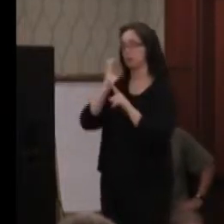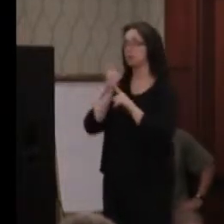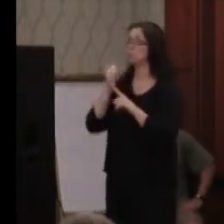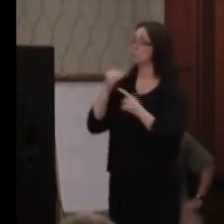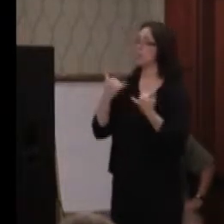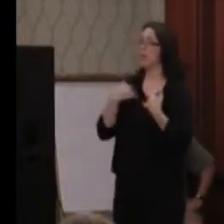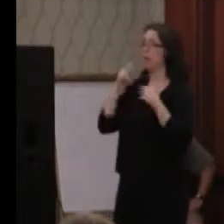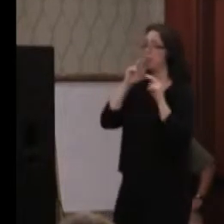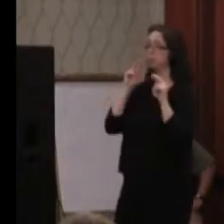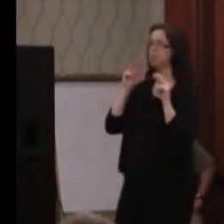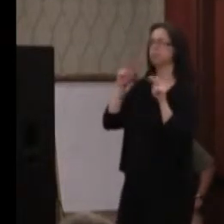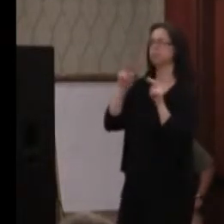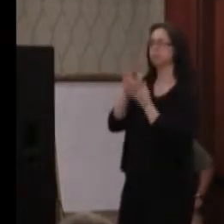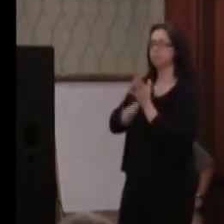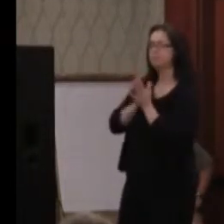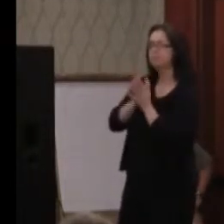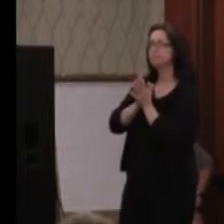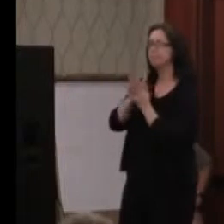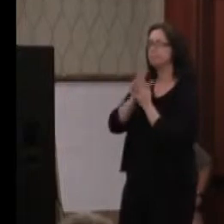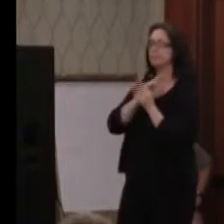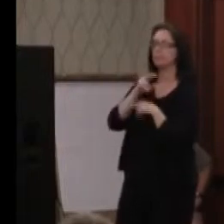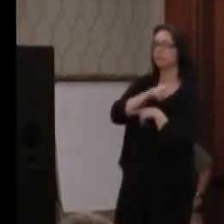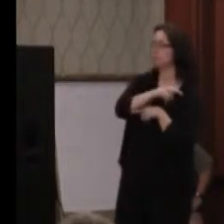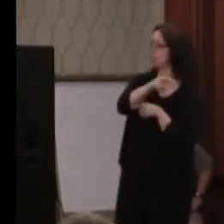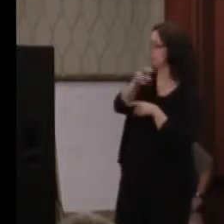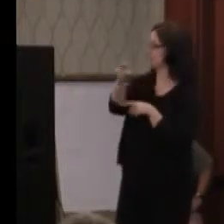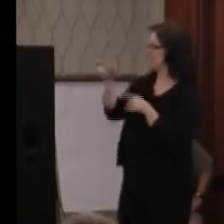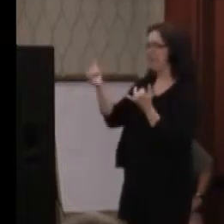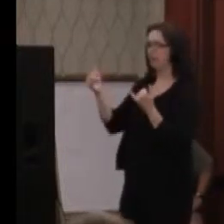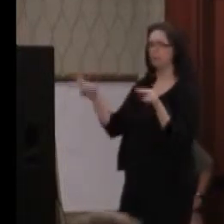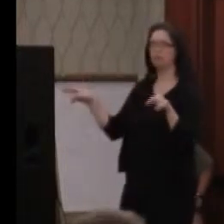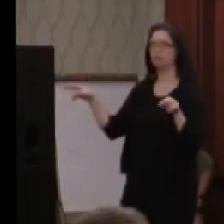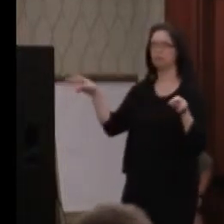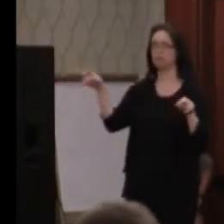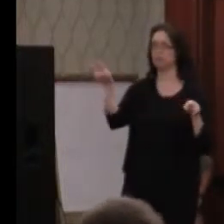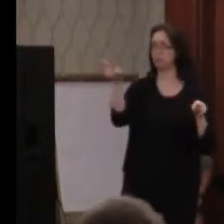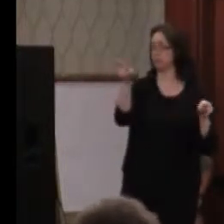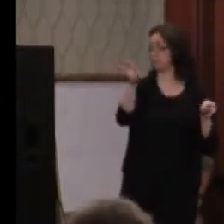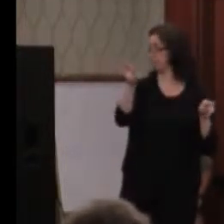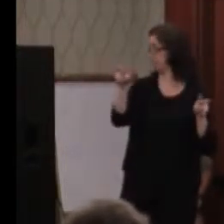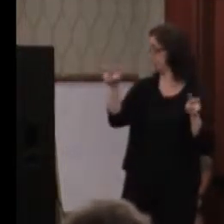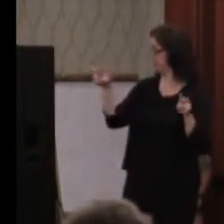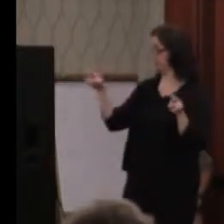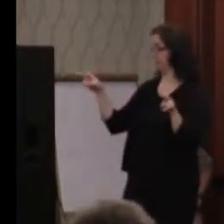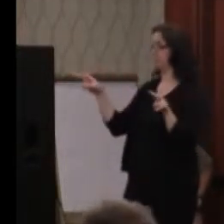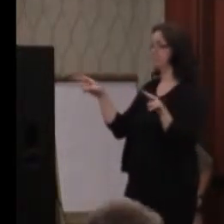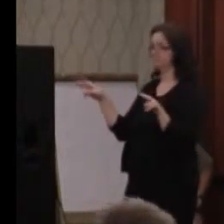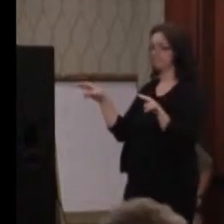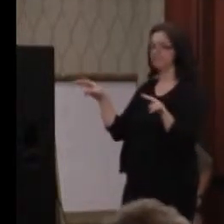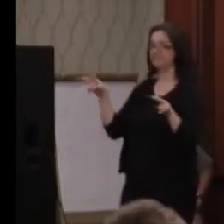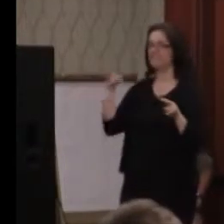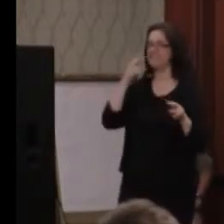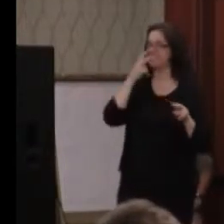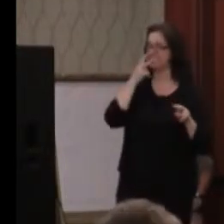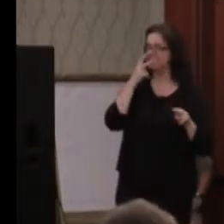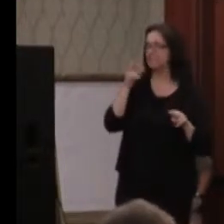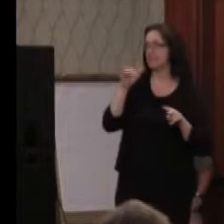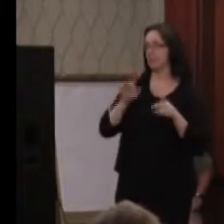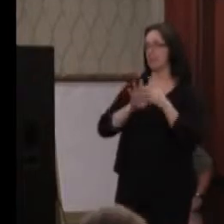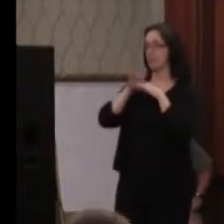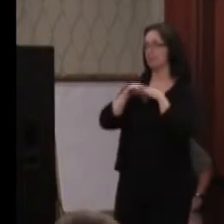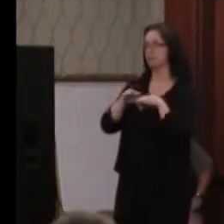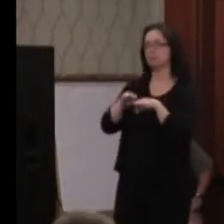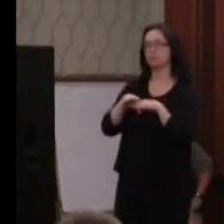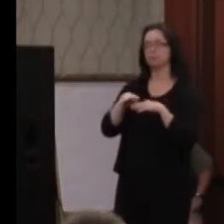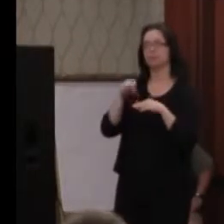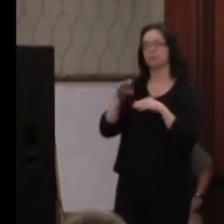I'm looking forward to that time when I can look out in this audience, look around you folks, and see that patchwork quilt